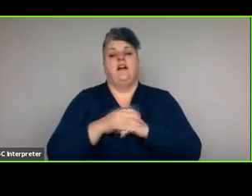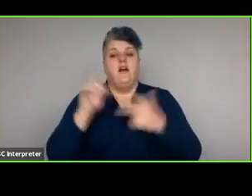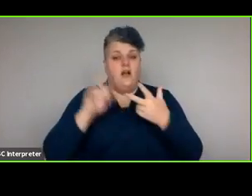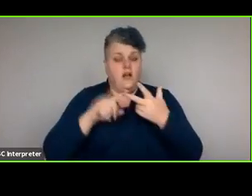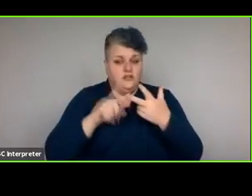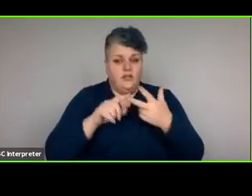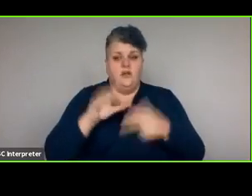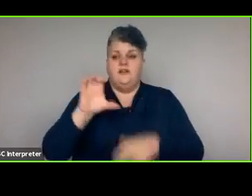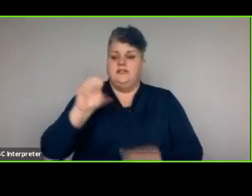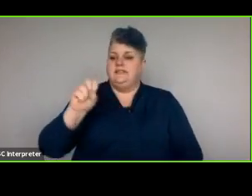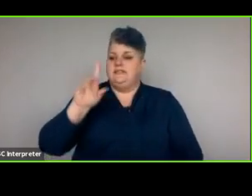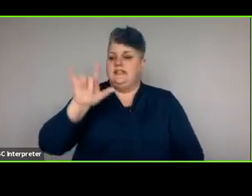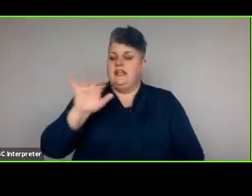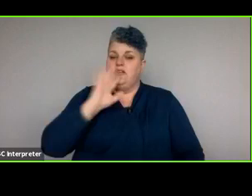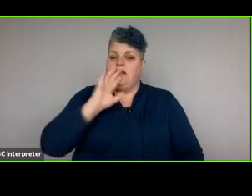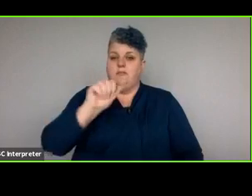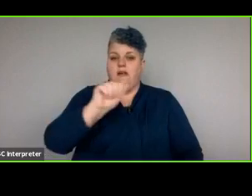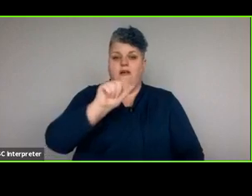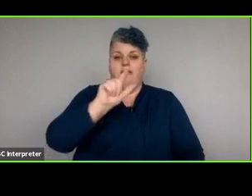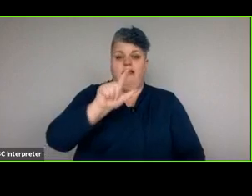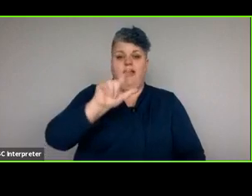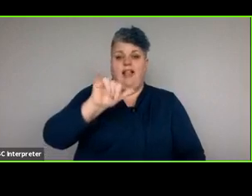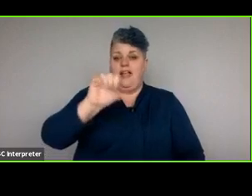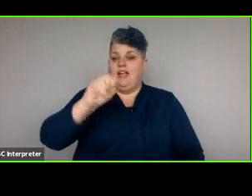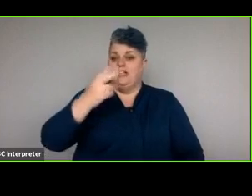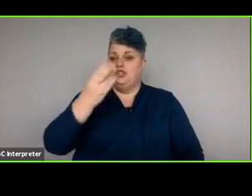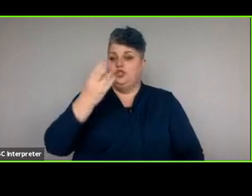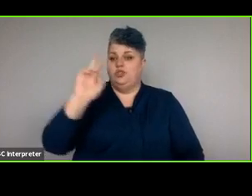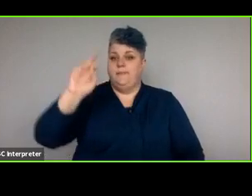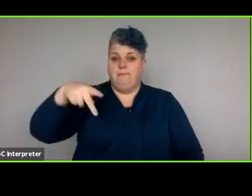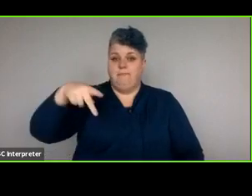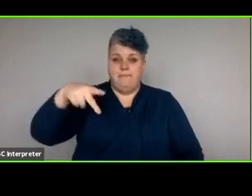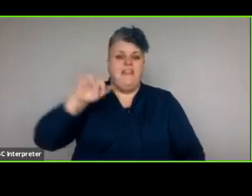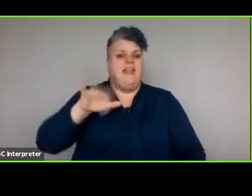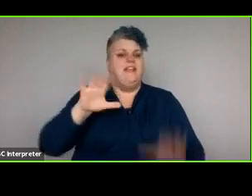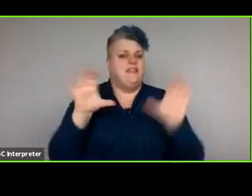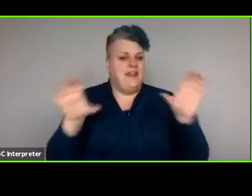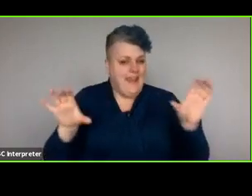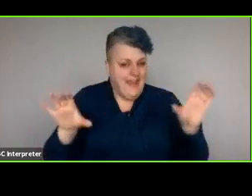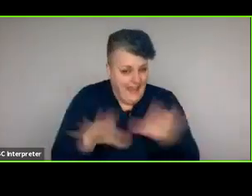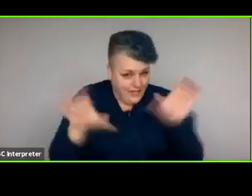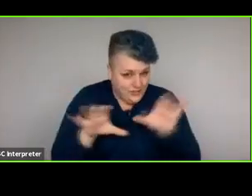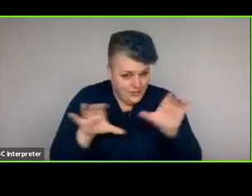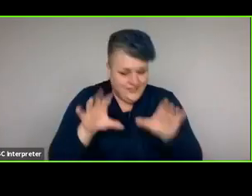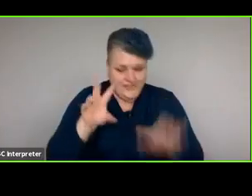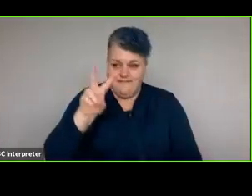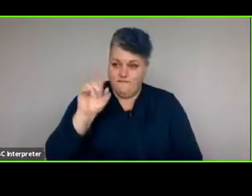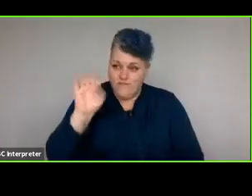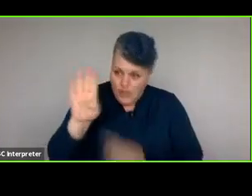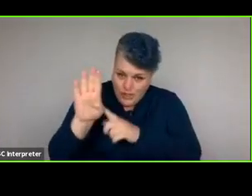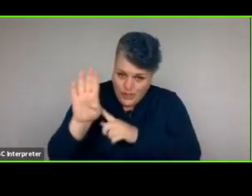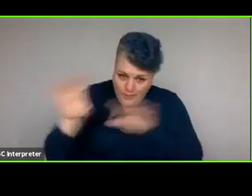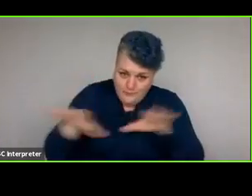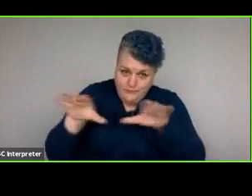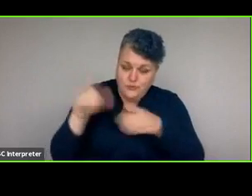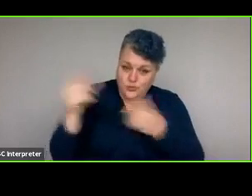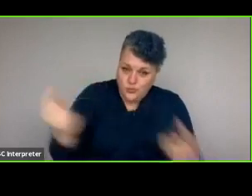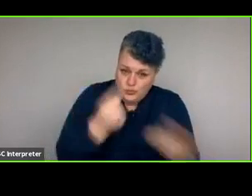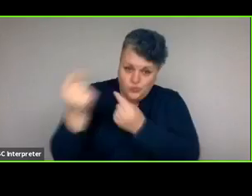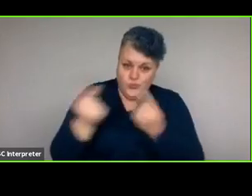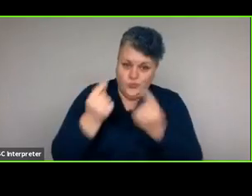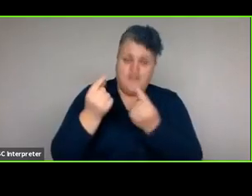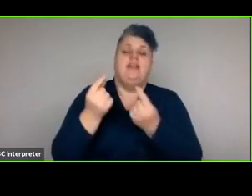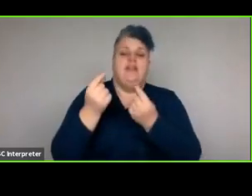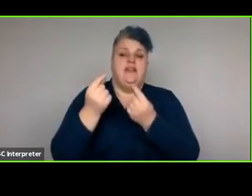mentioned that allyship is an action, it's a verb, which I definitely agree with. And I think just to tack onto